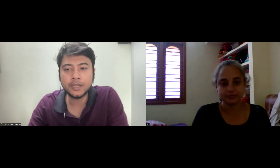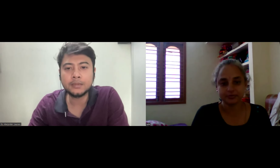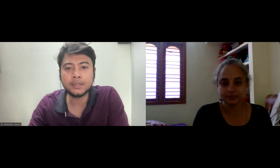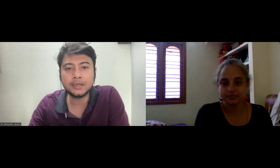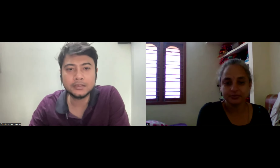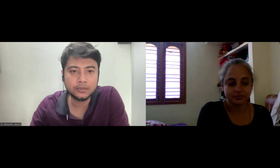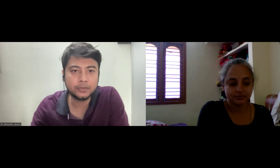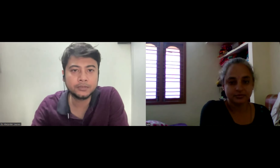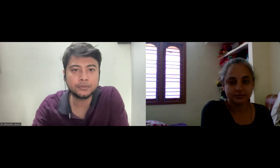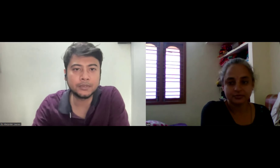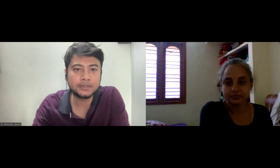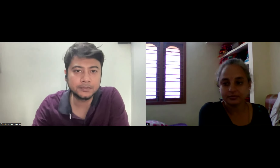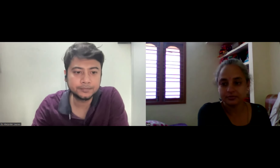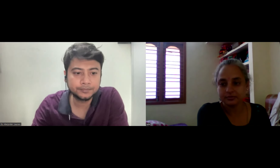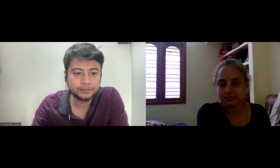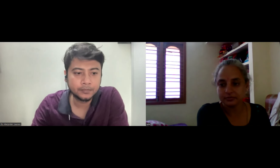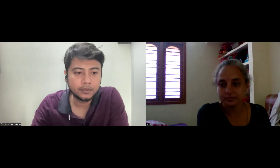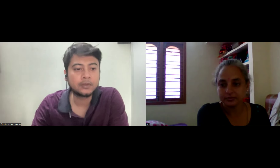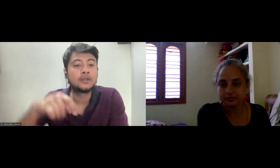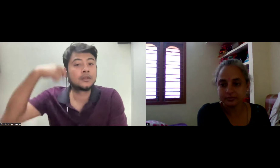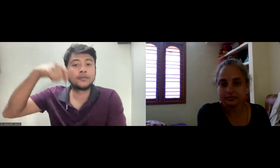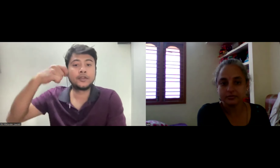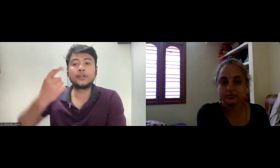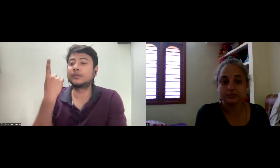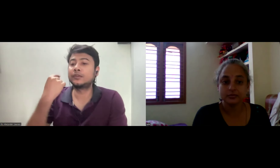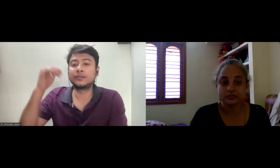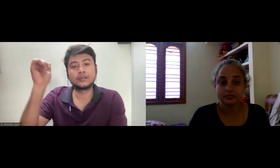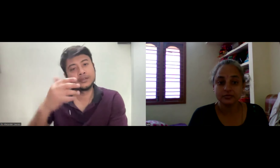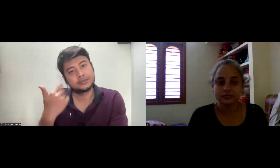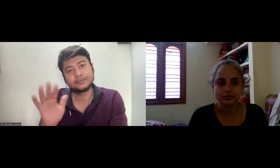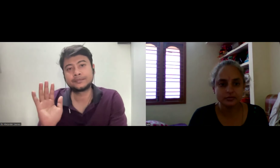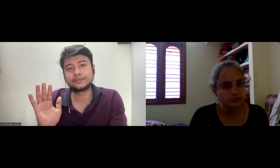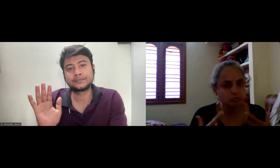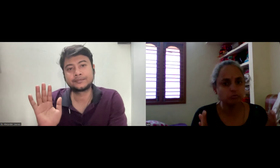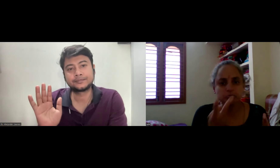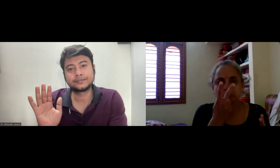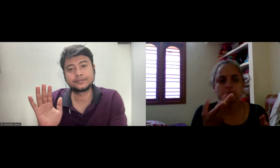video and the mantras on the WhatsApp group. Video already I shared yesterday.